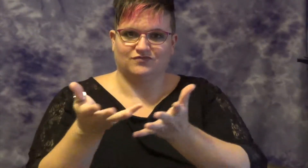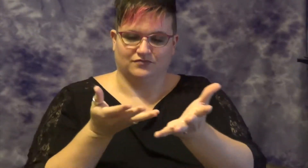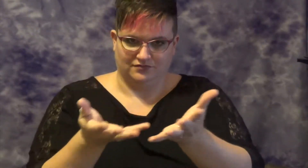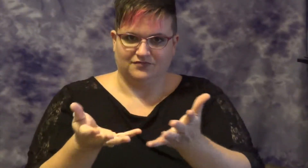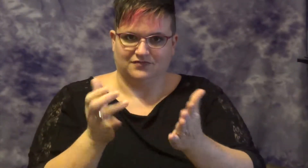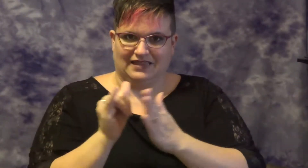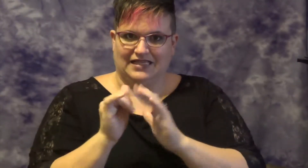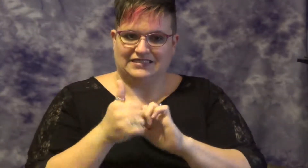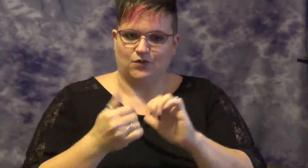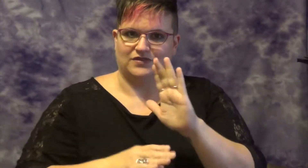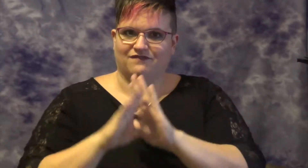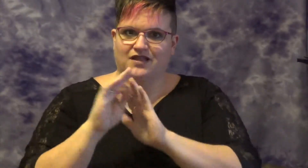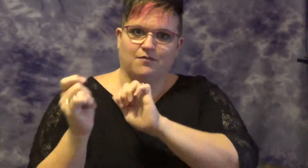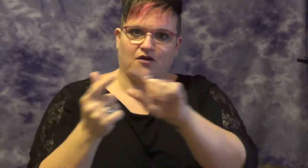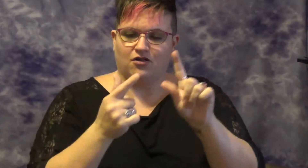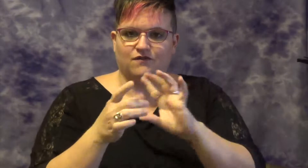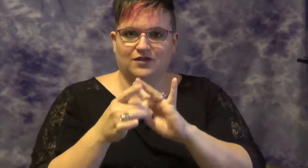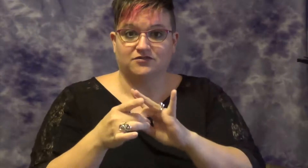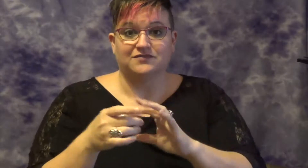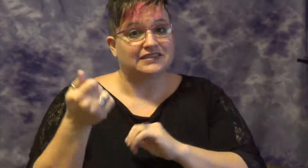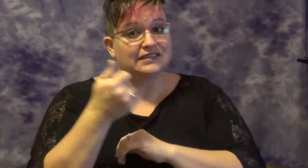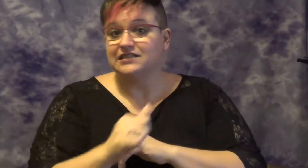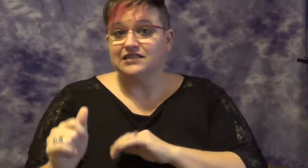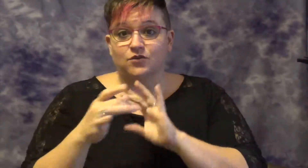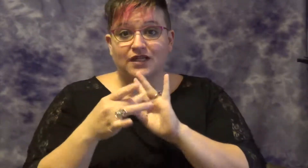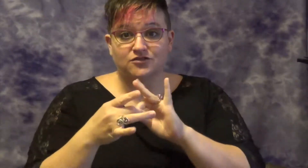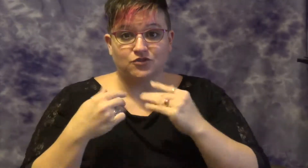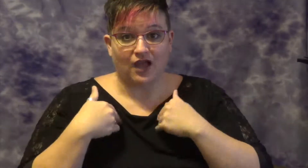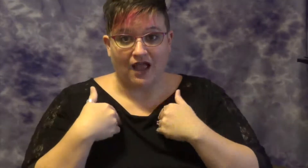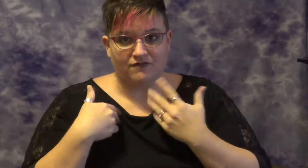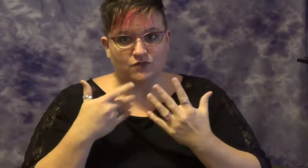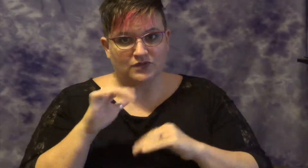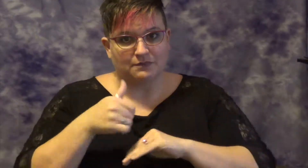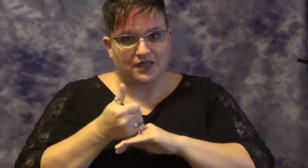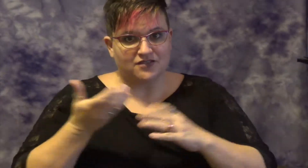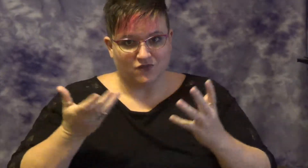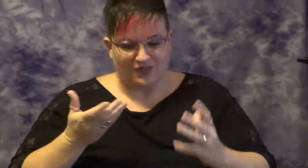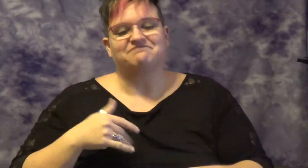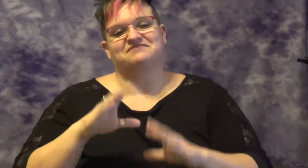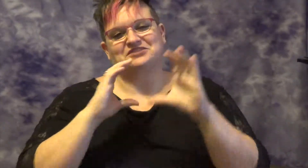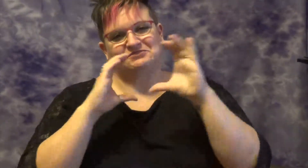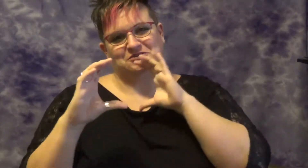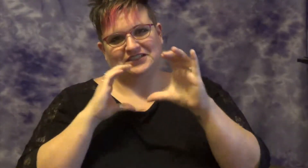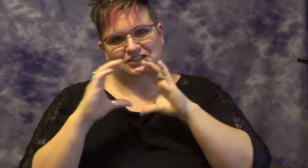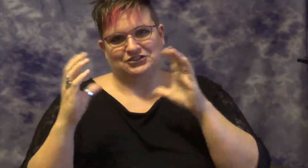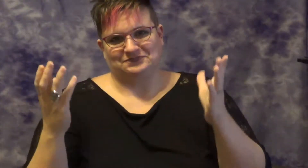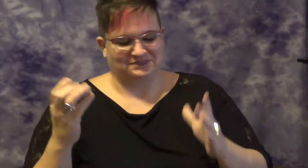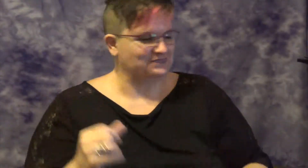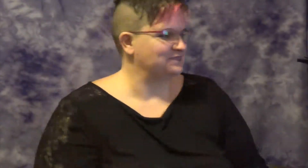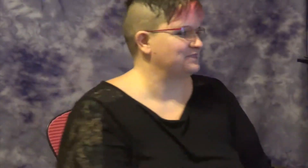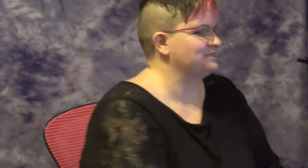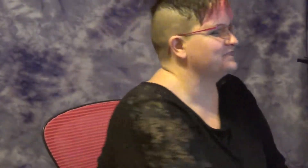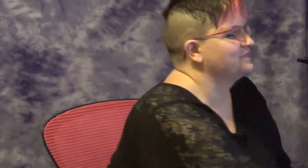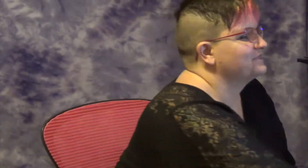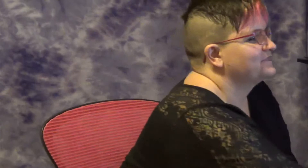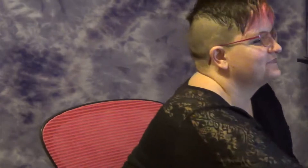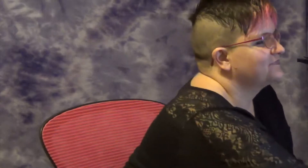This chapter is about communication and how we can connect based off of communication